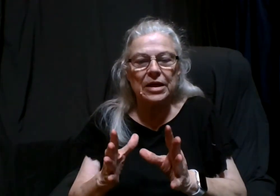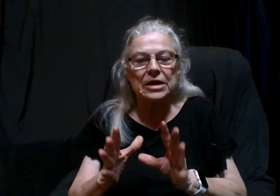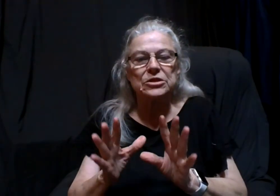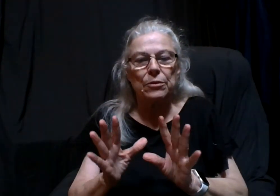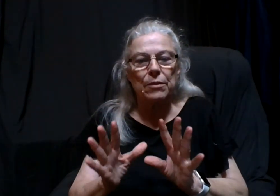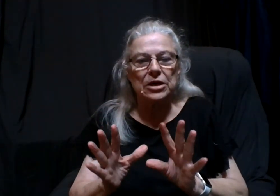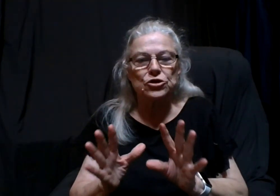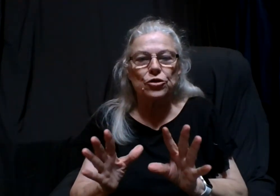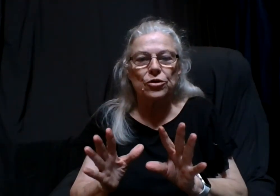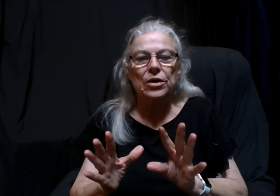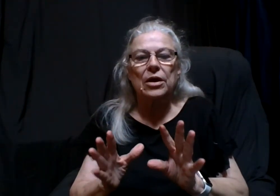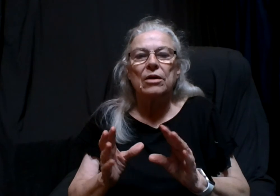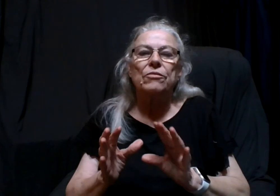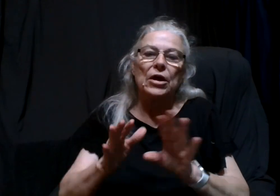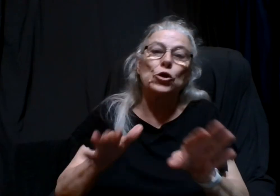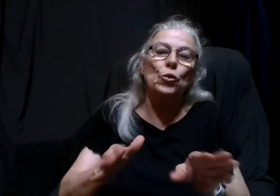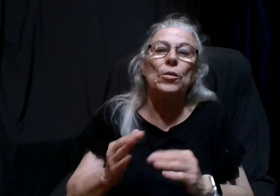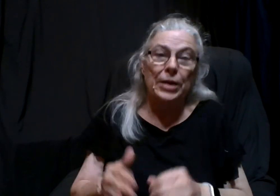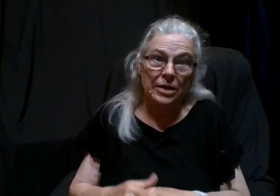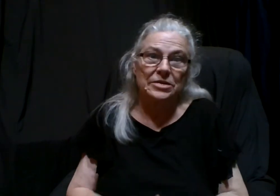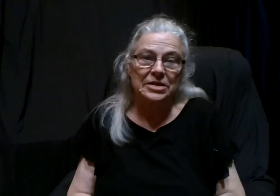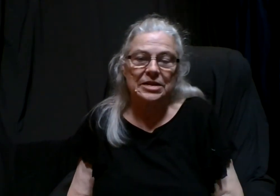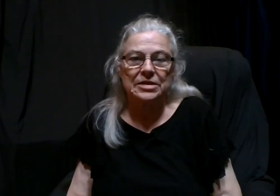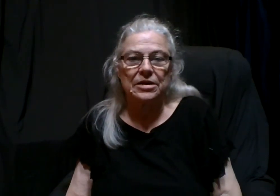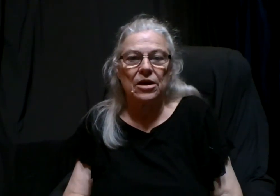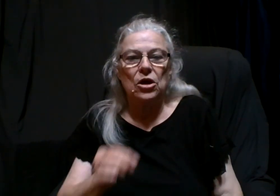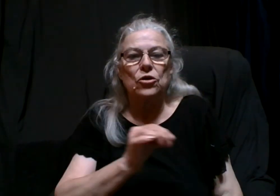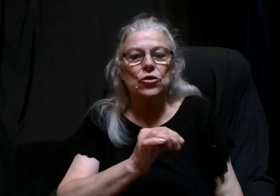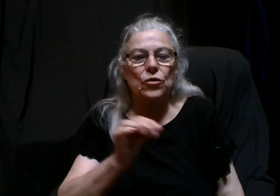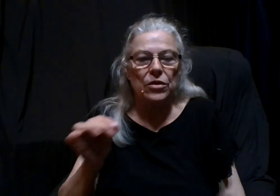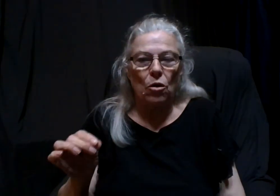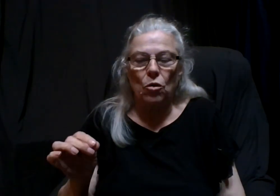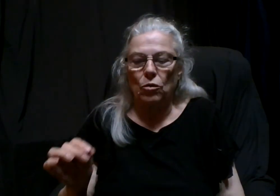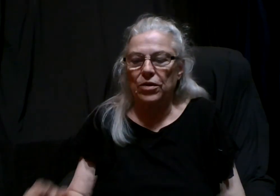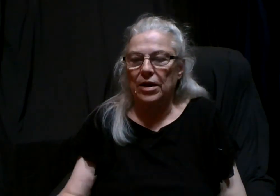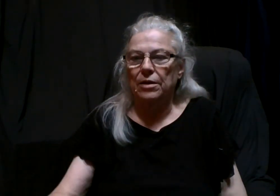things, but make sure that you will be consistent during the whole thing.